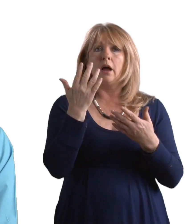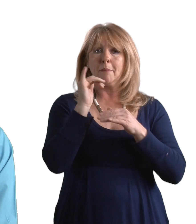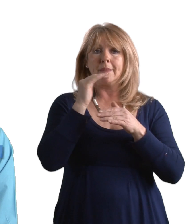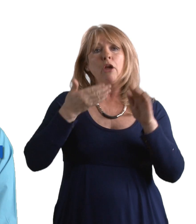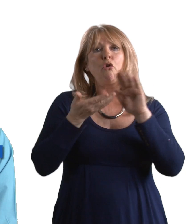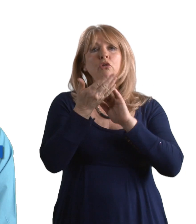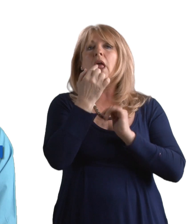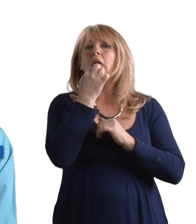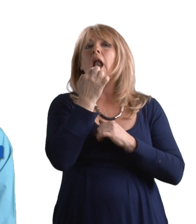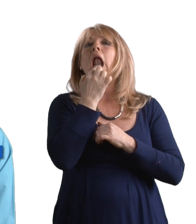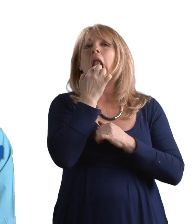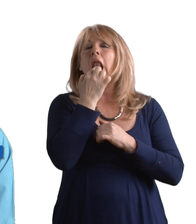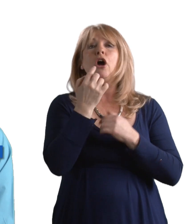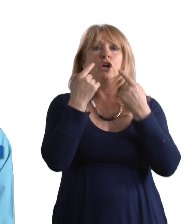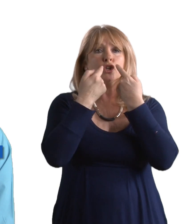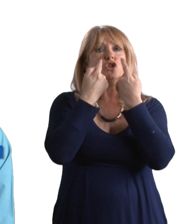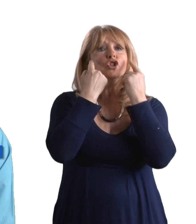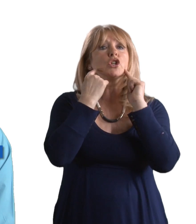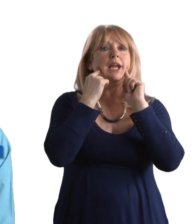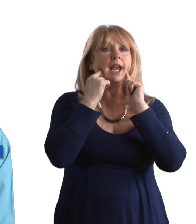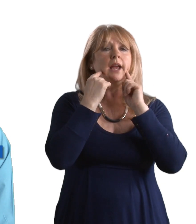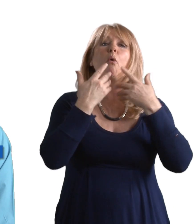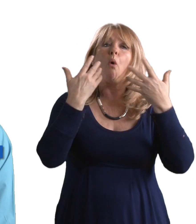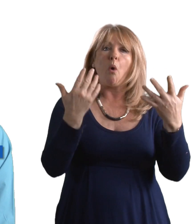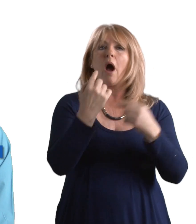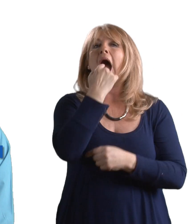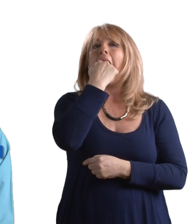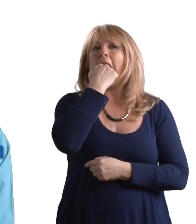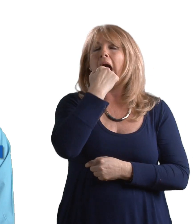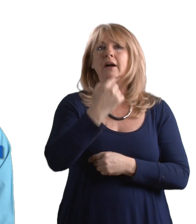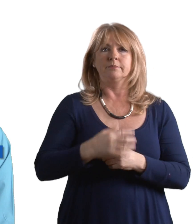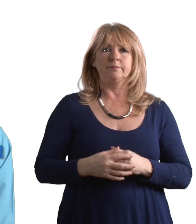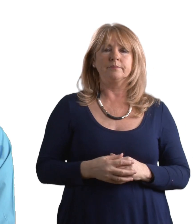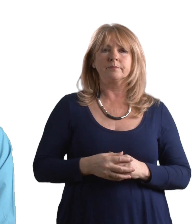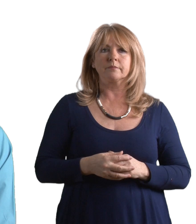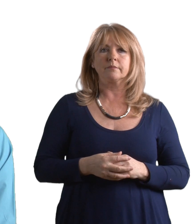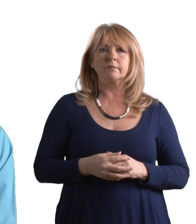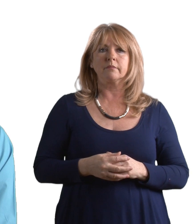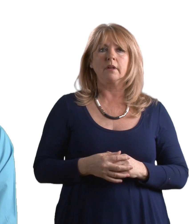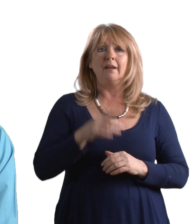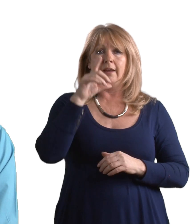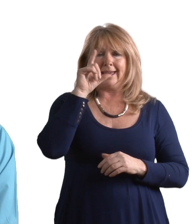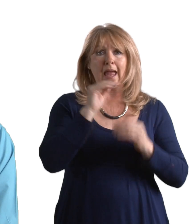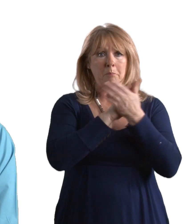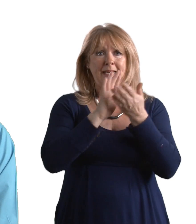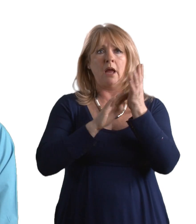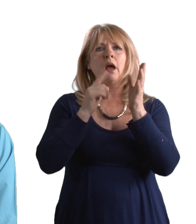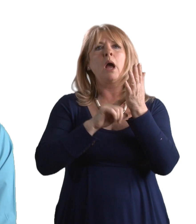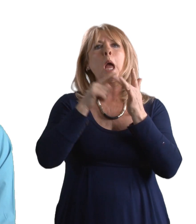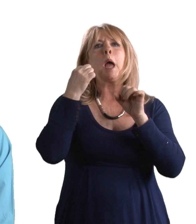occur underneath the tongue, the cheek lining, the gums or the palate. These can be malignant and spread rapidly.